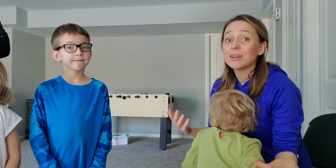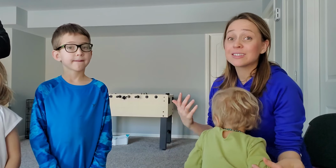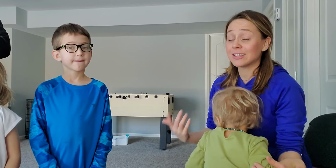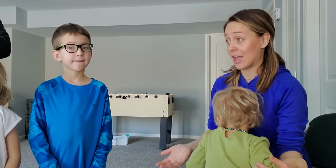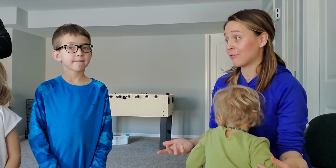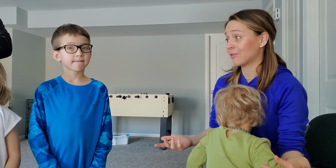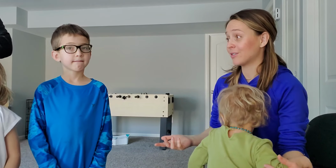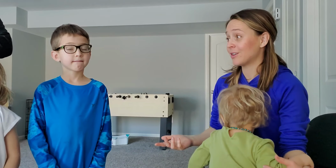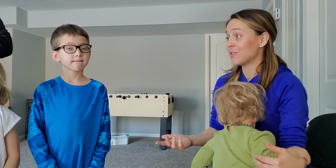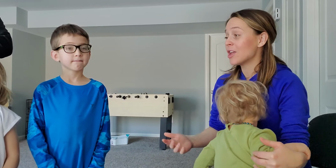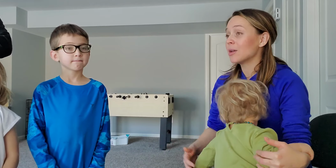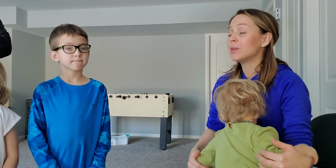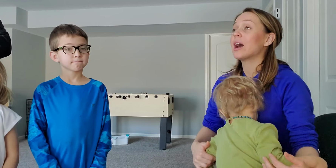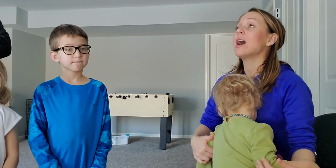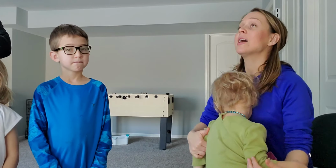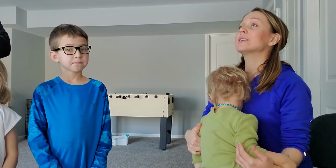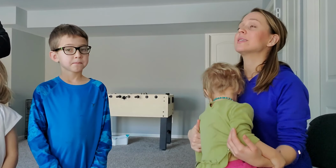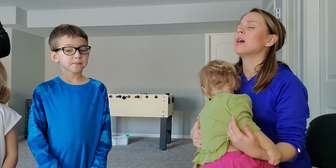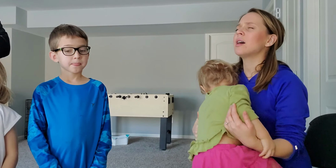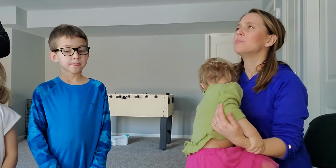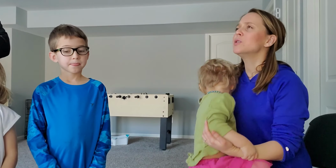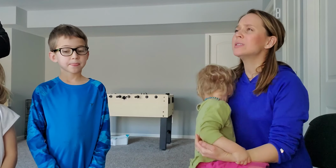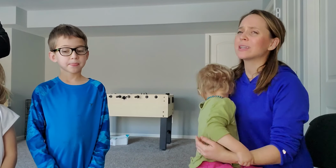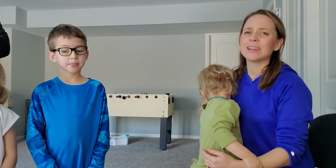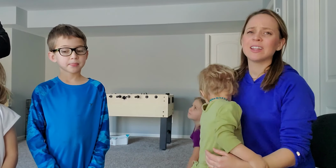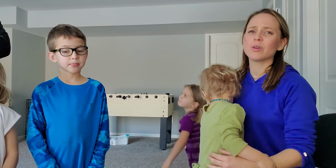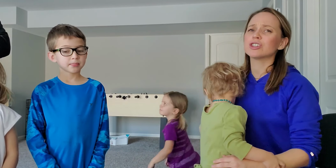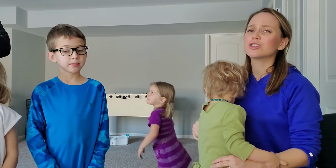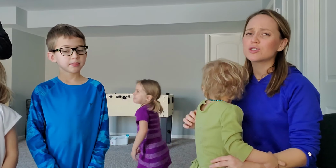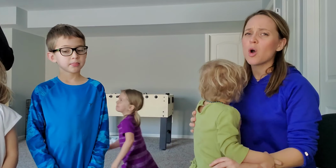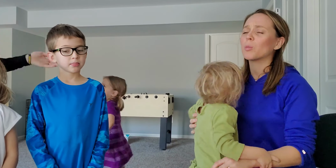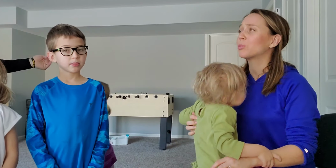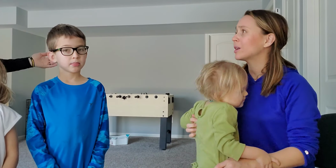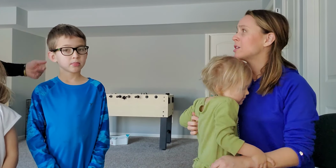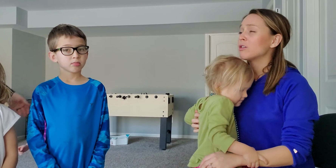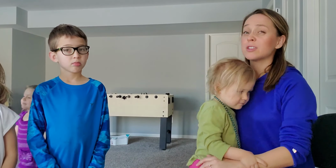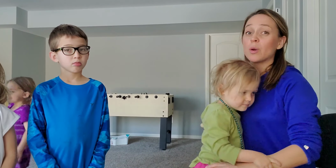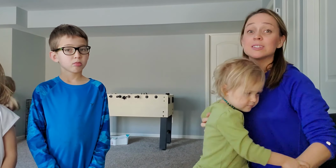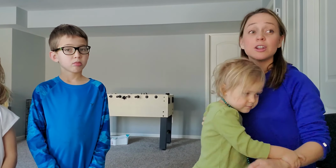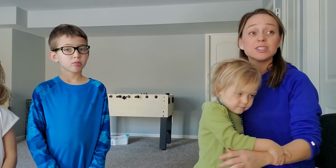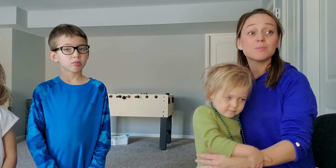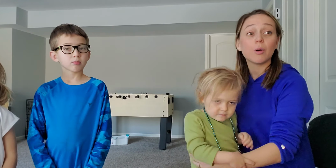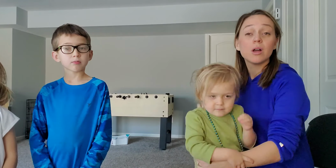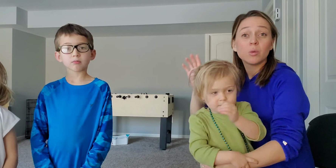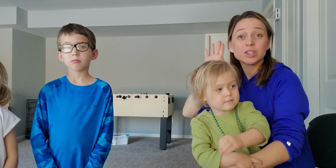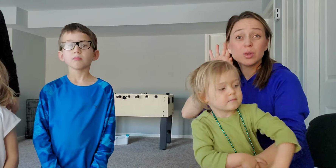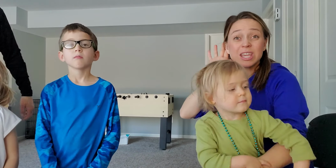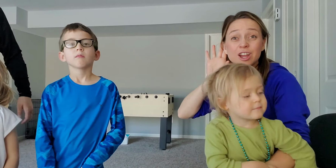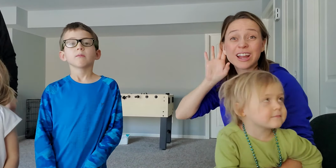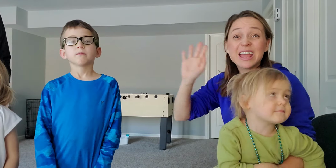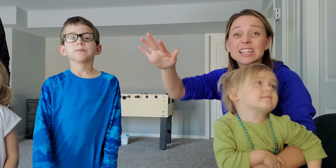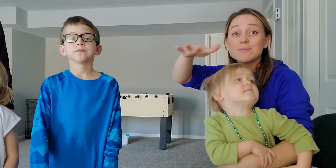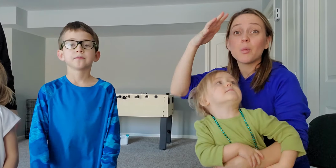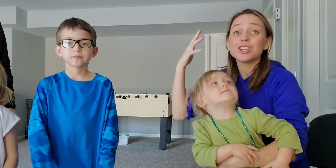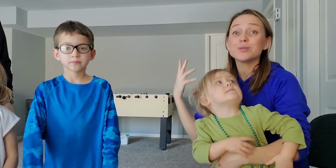to life. Because, music in sign language is so pretty also. It's not just about what you hear, it's about what you